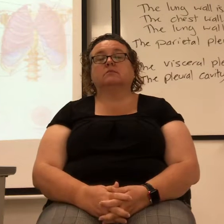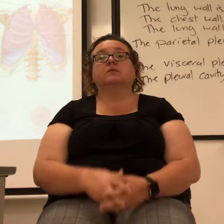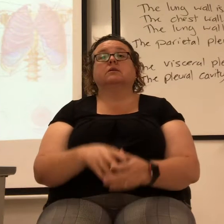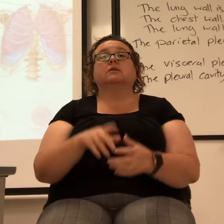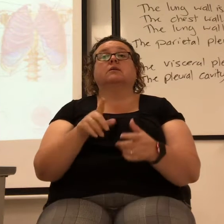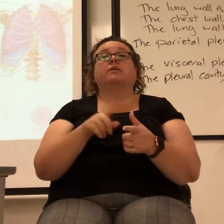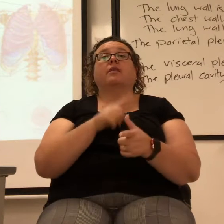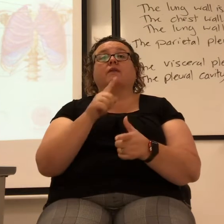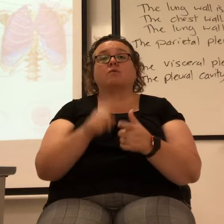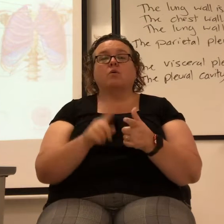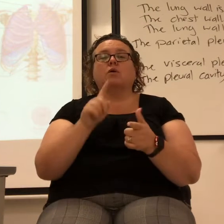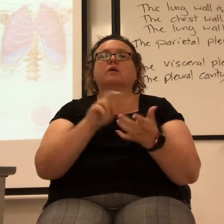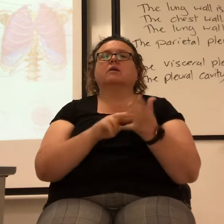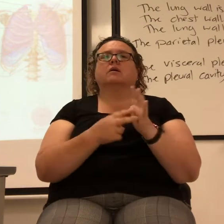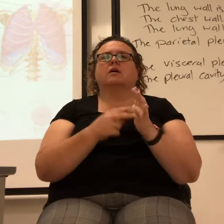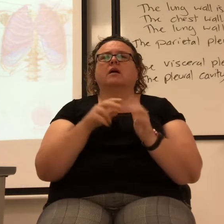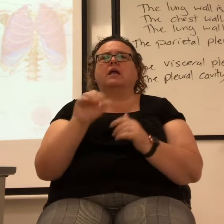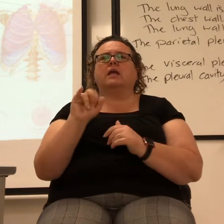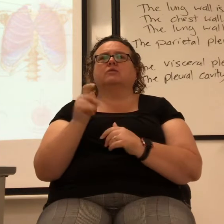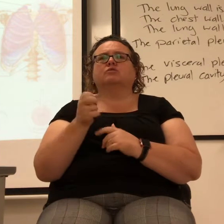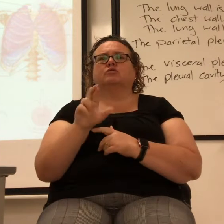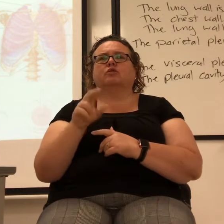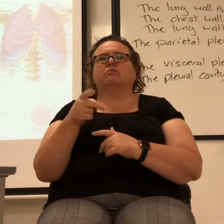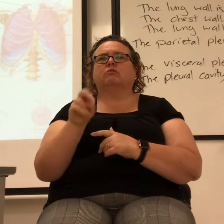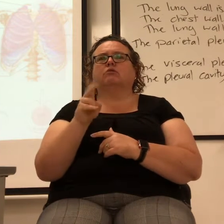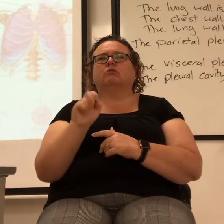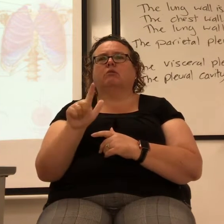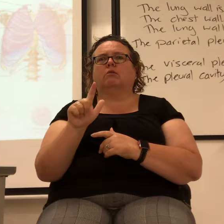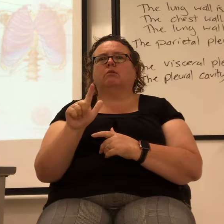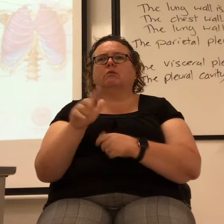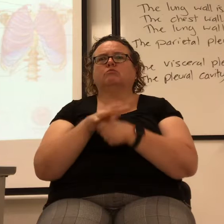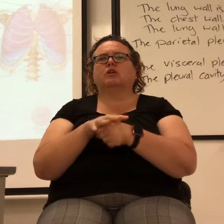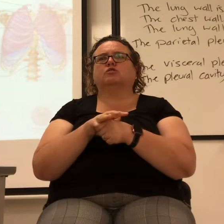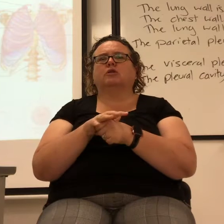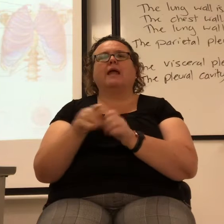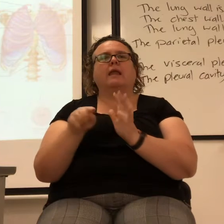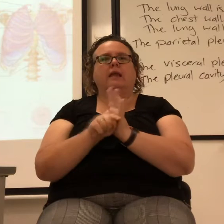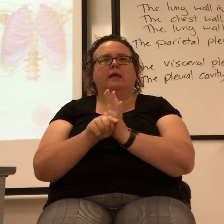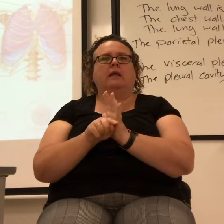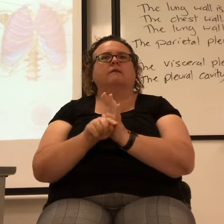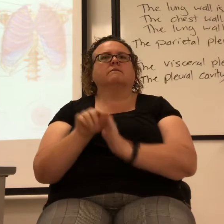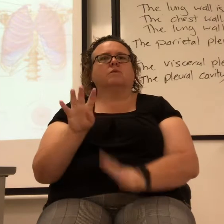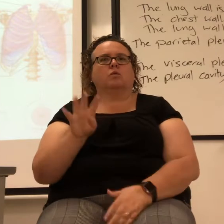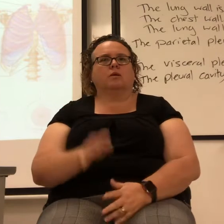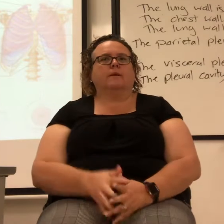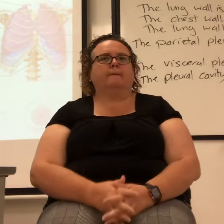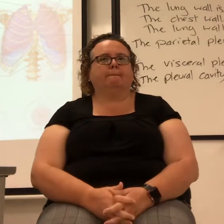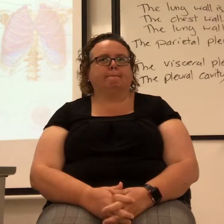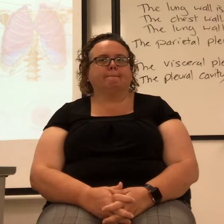Therefore, what would intrapleural pressure be? Negative 4.